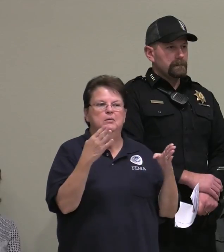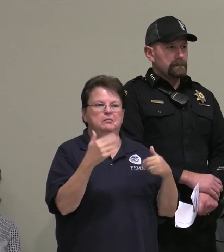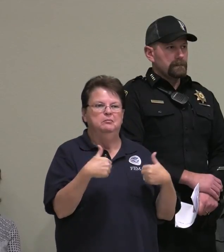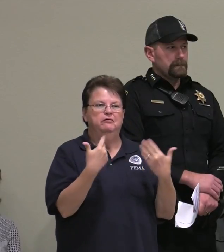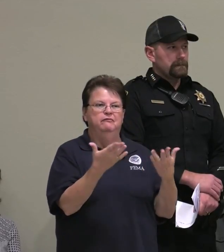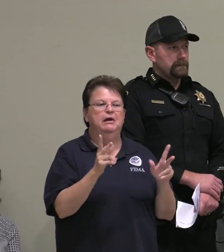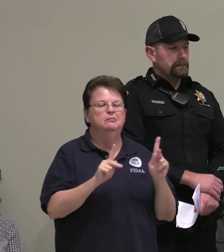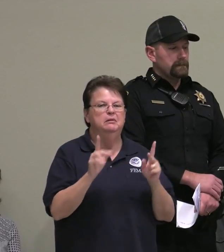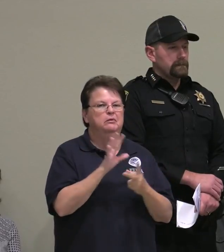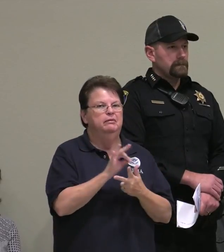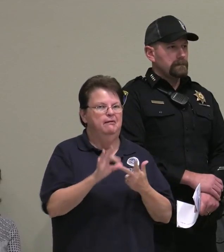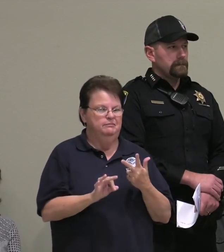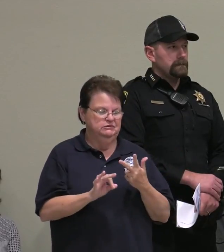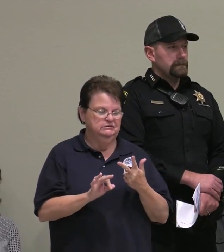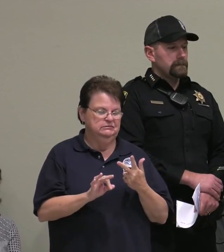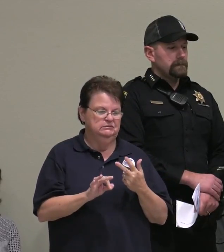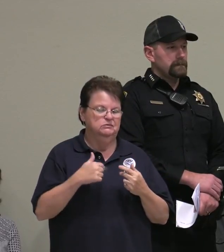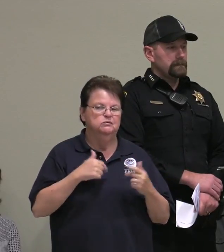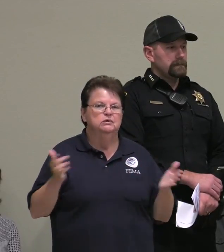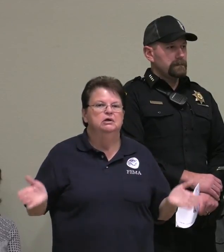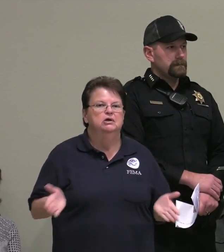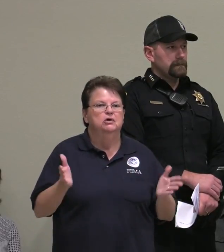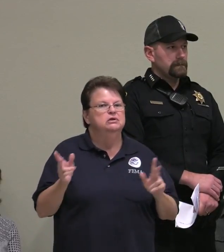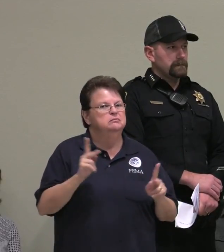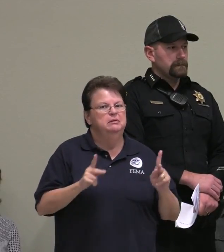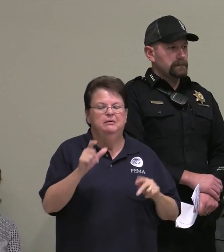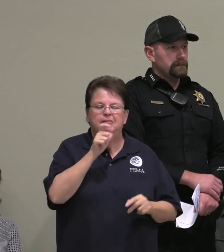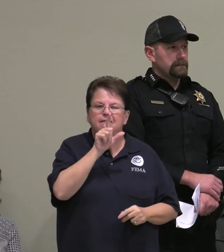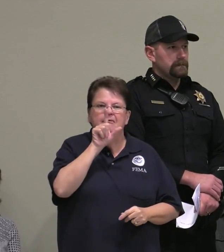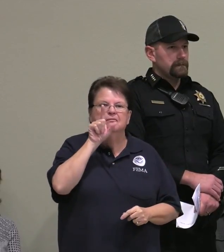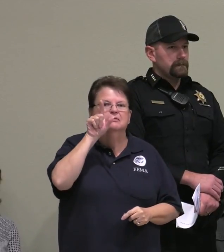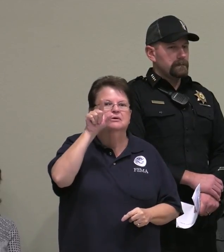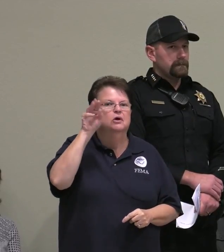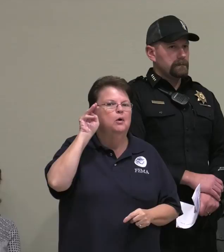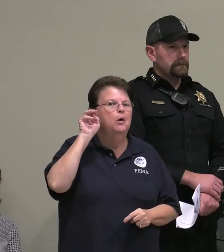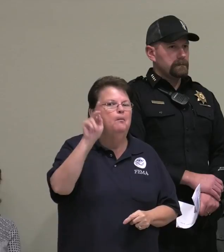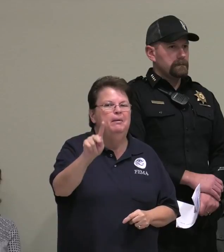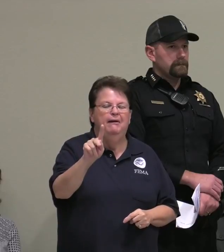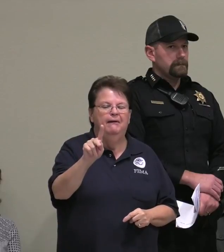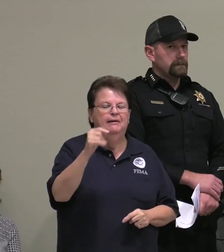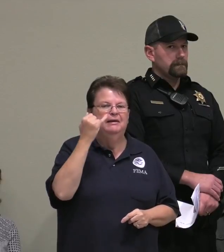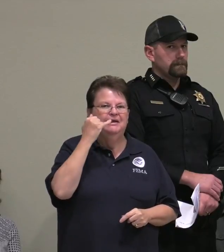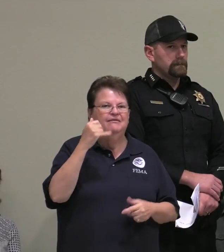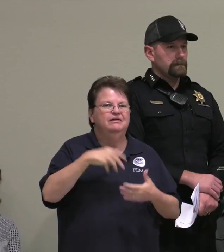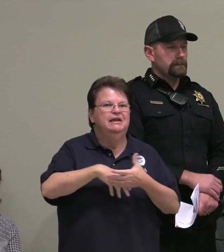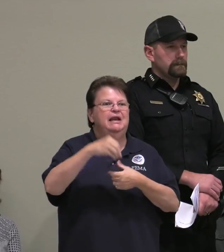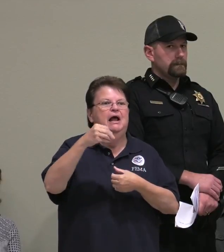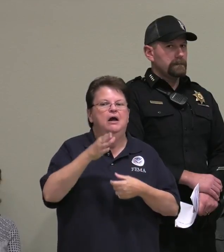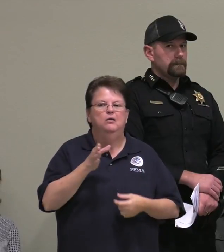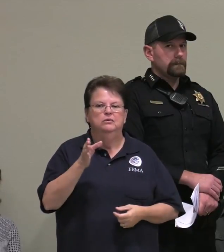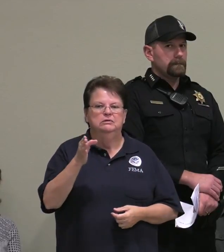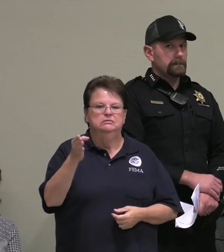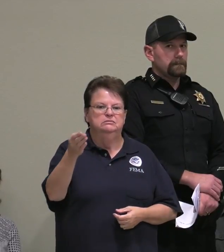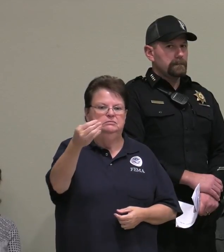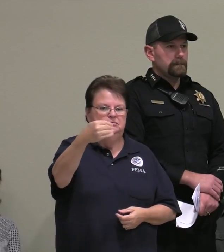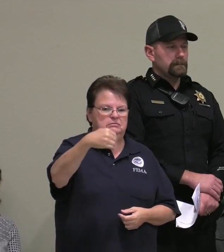people with that option. We encouraged people not to go back if getting out through that